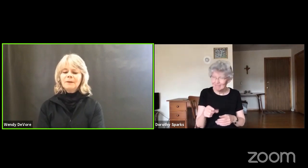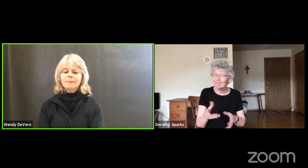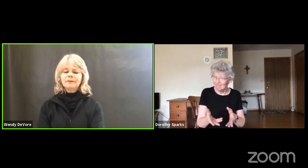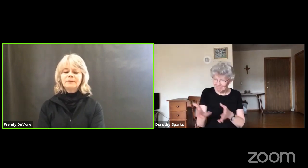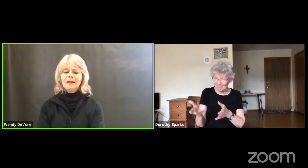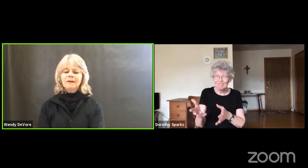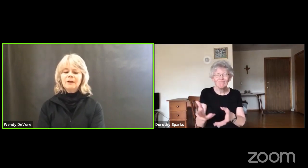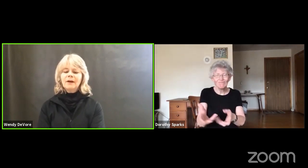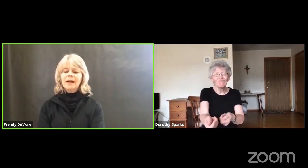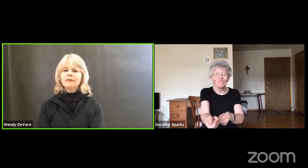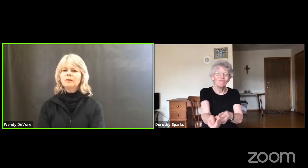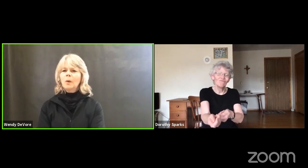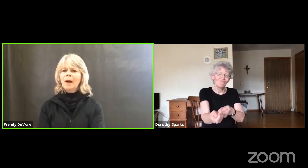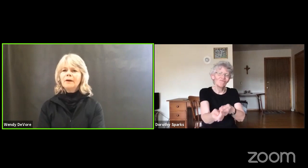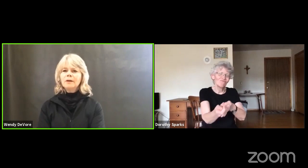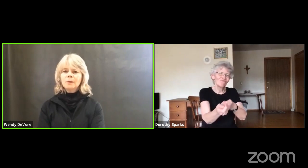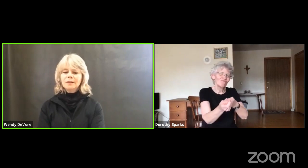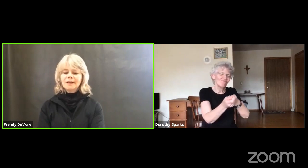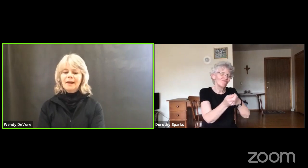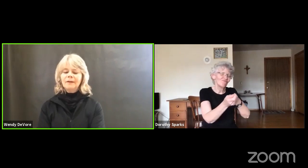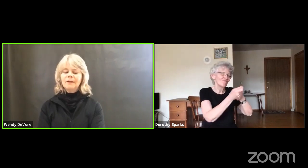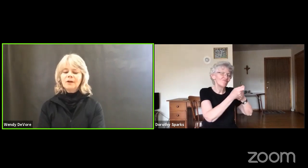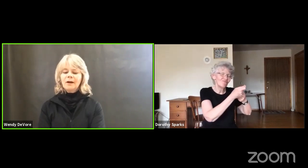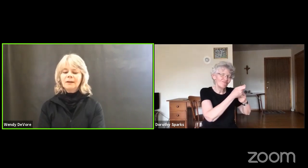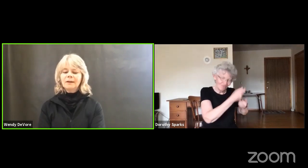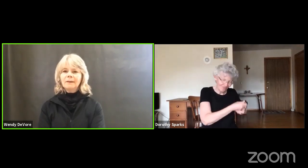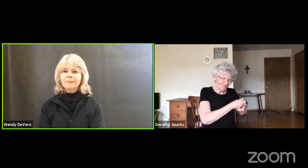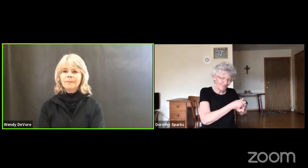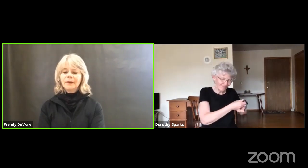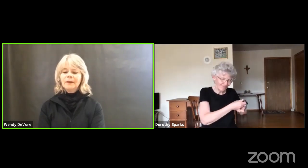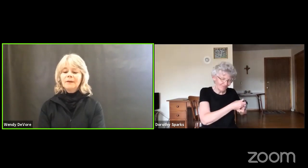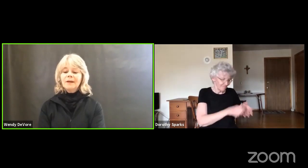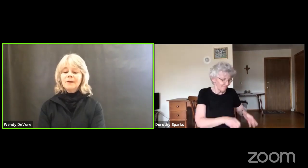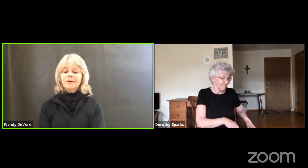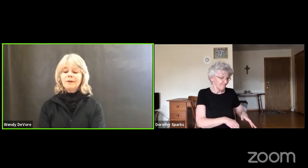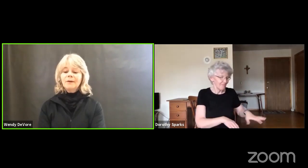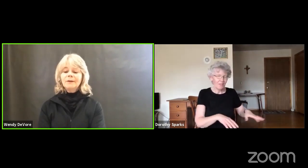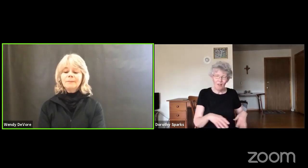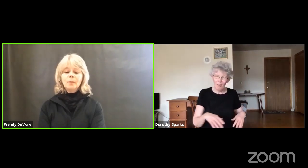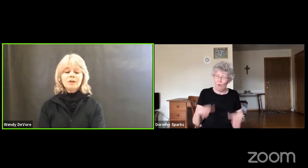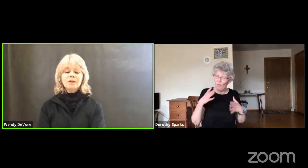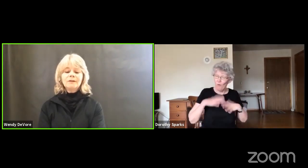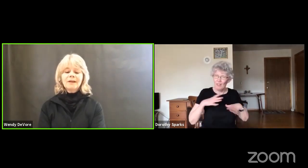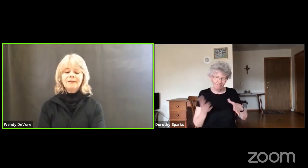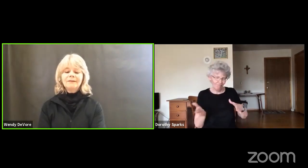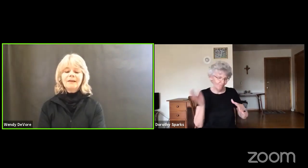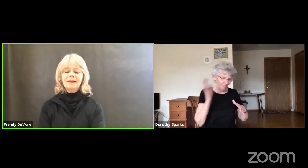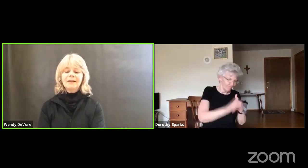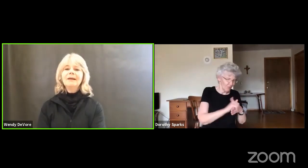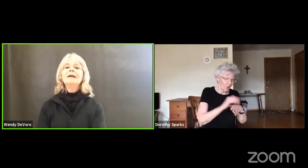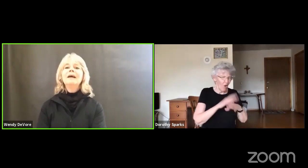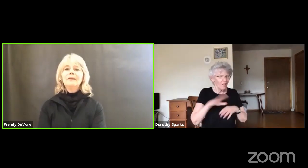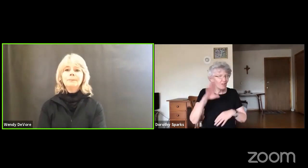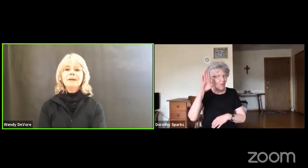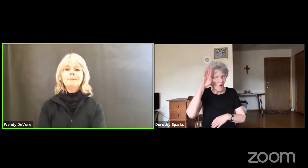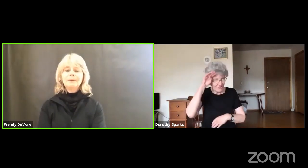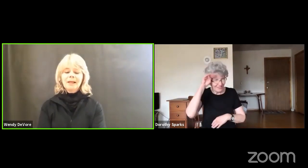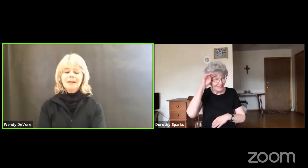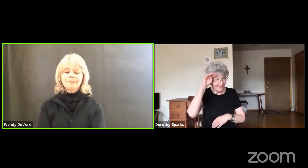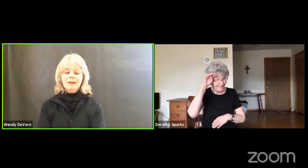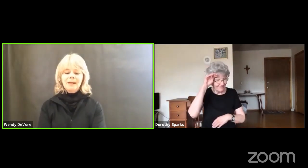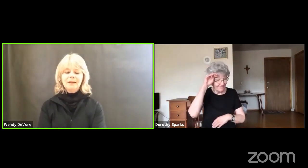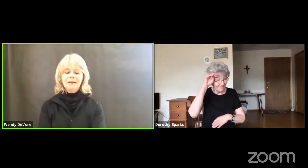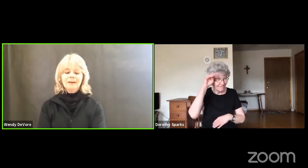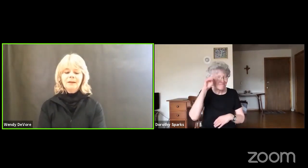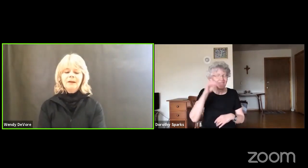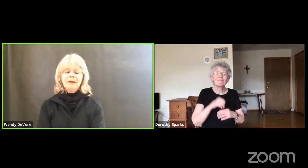the people standing there asked, "Why are you untying the donkey?" They told him what Jesus had said, and the people let